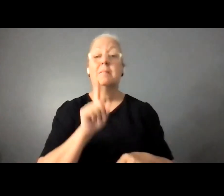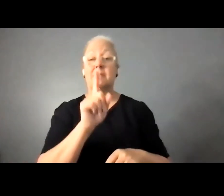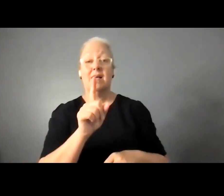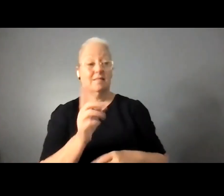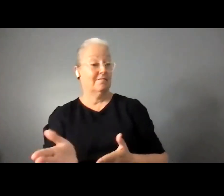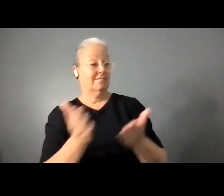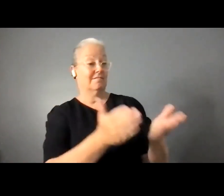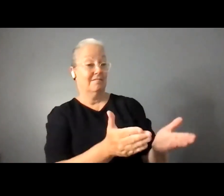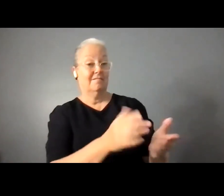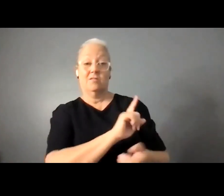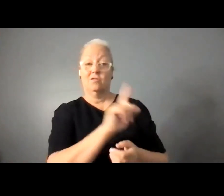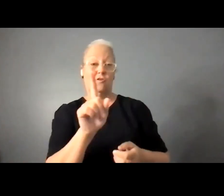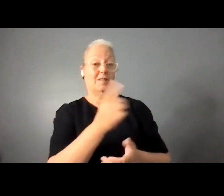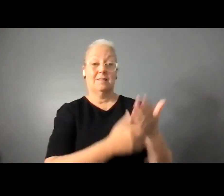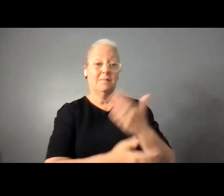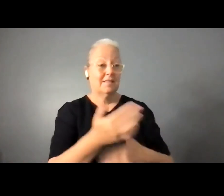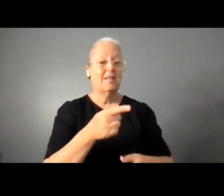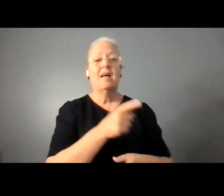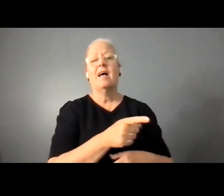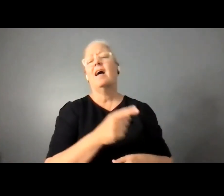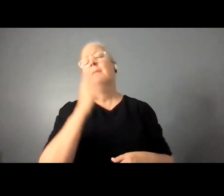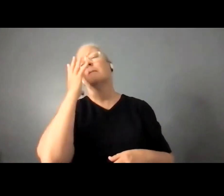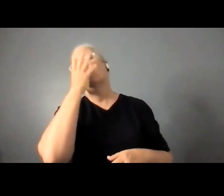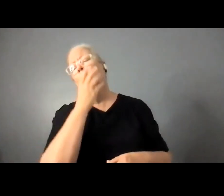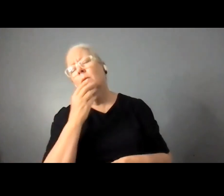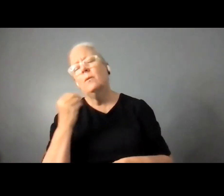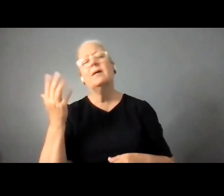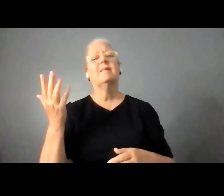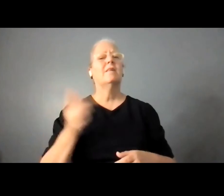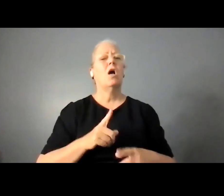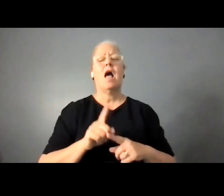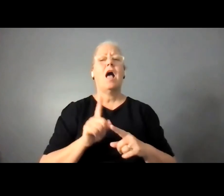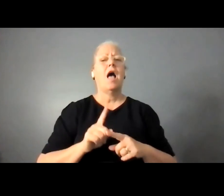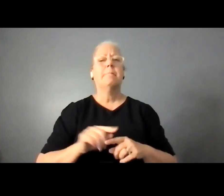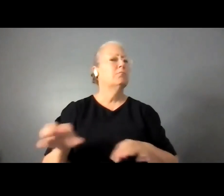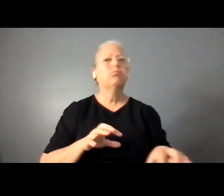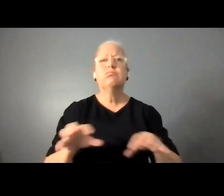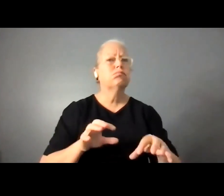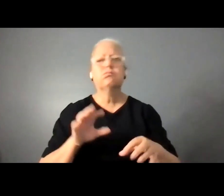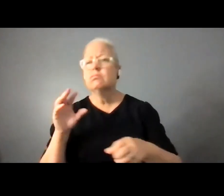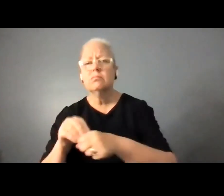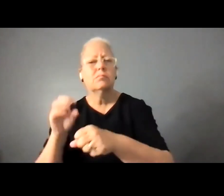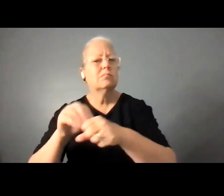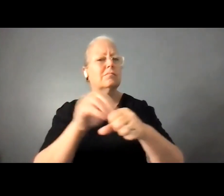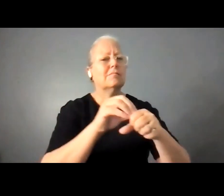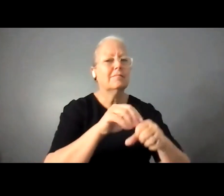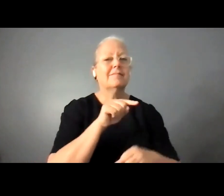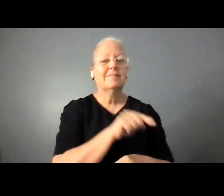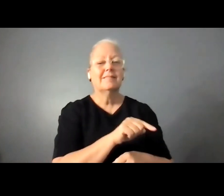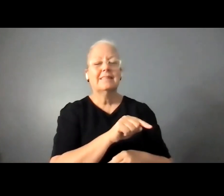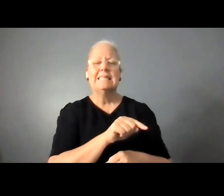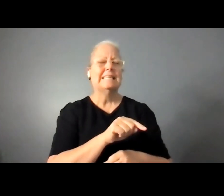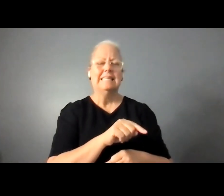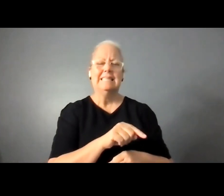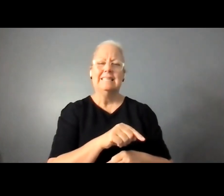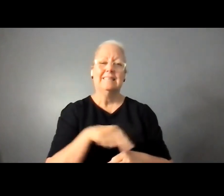able-bodied people are shown like beautiful people, very active. And now we need to change this